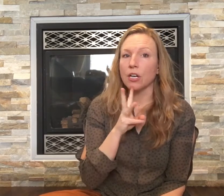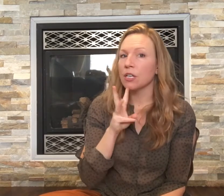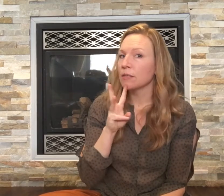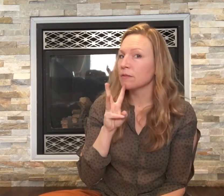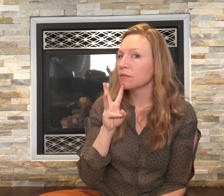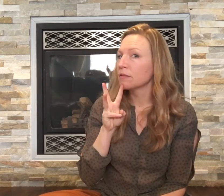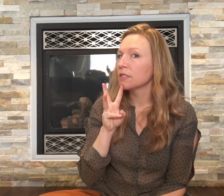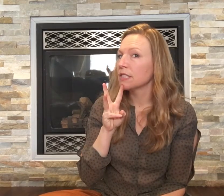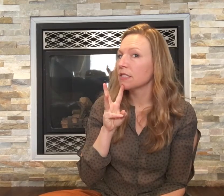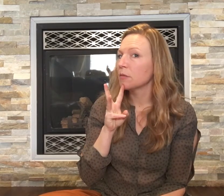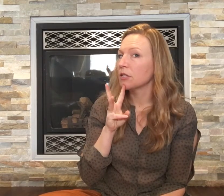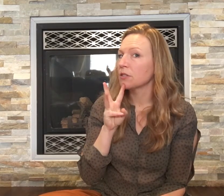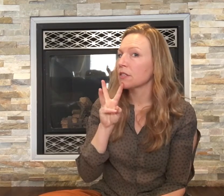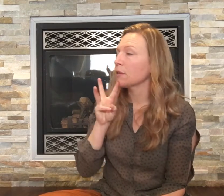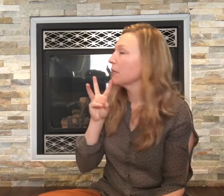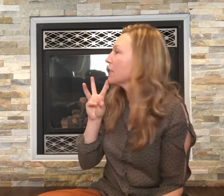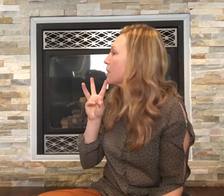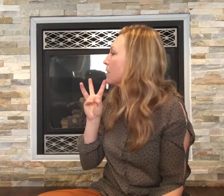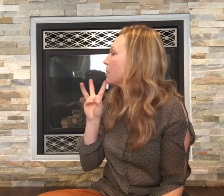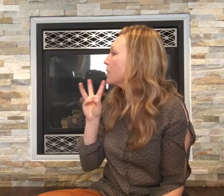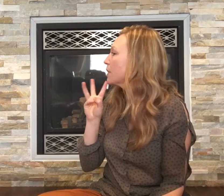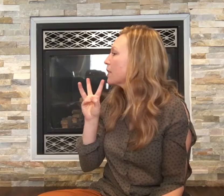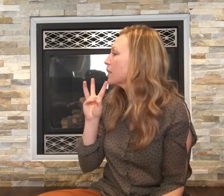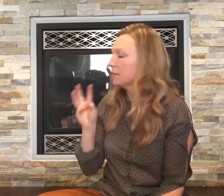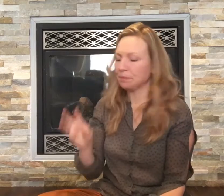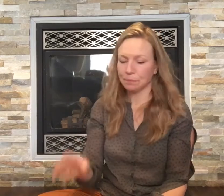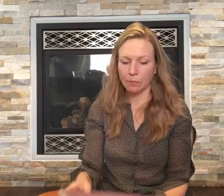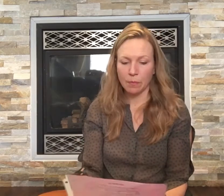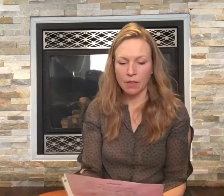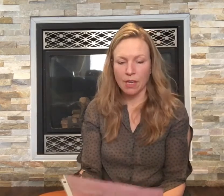Water, see the W sideways, water.